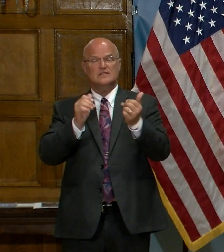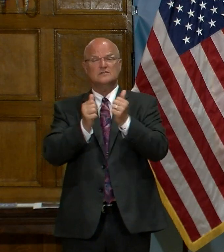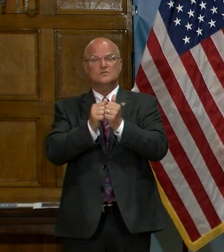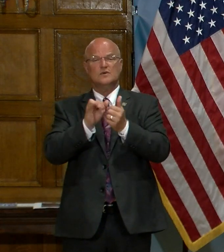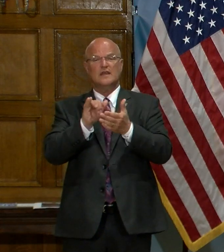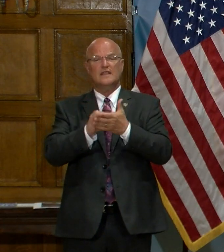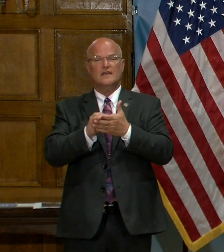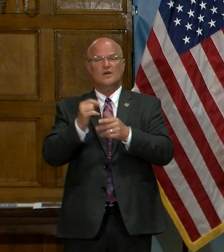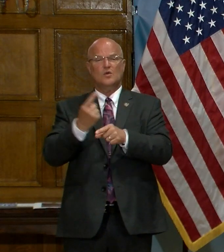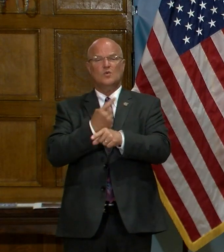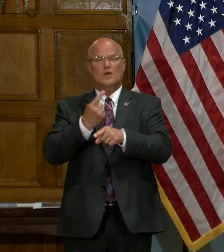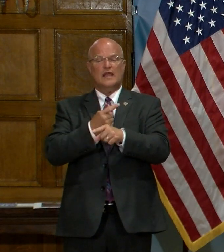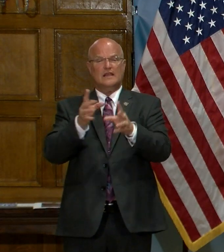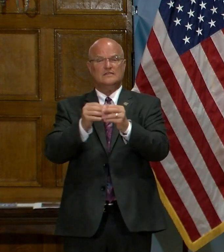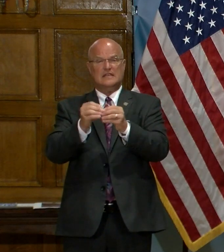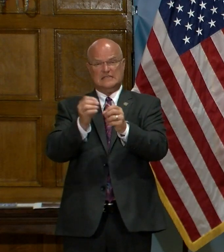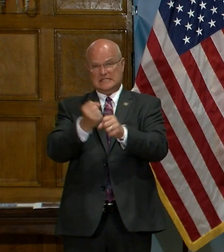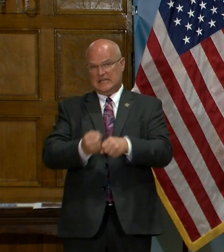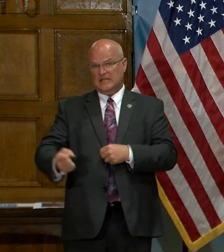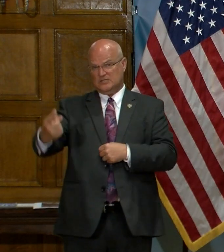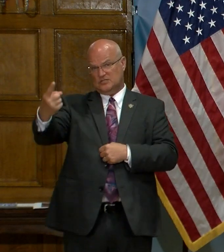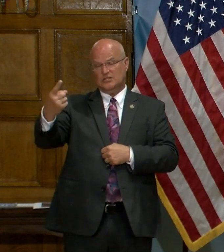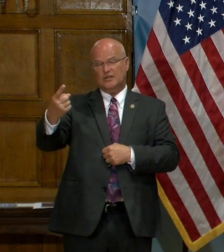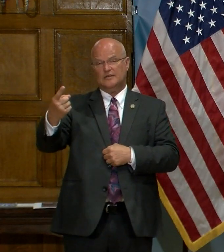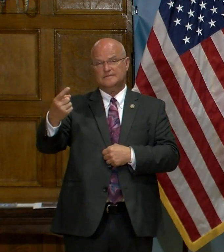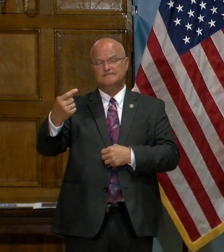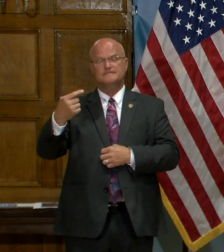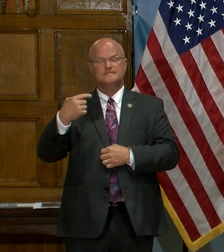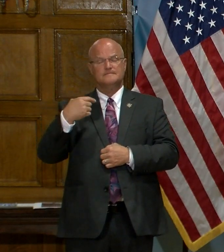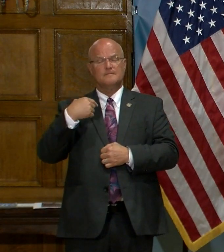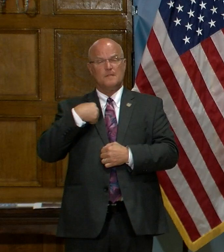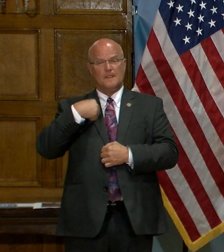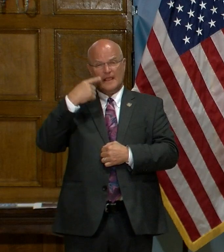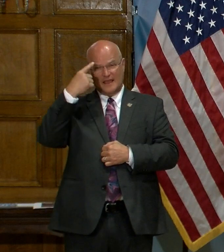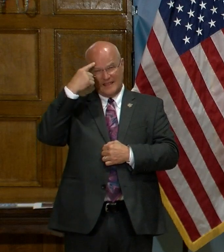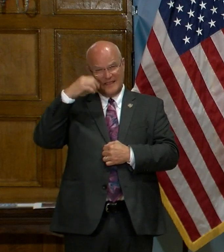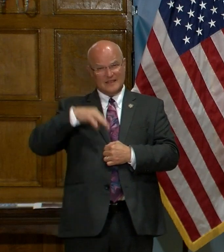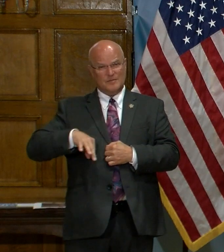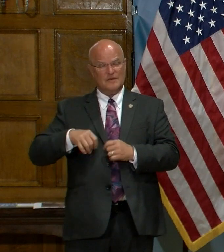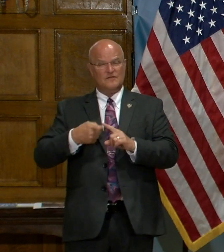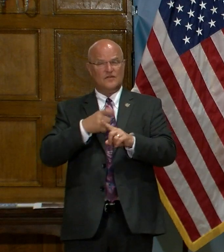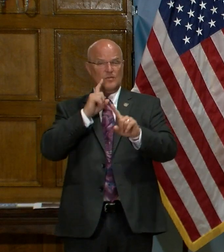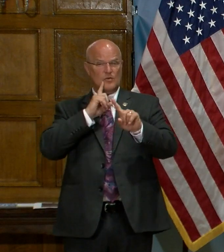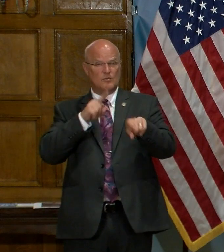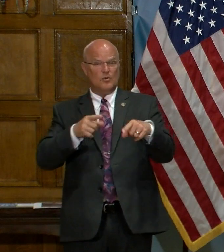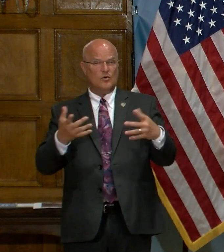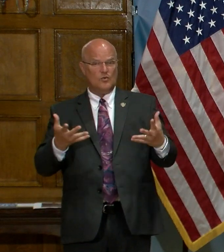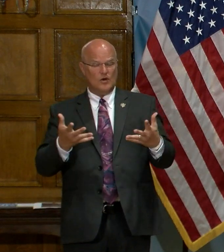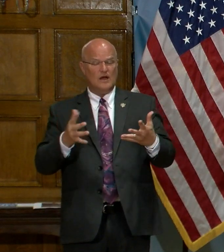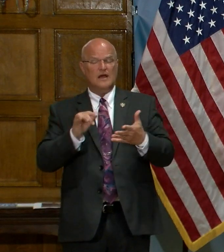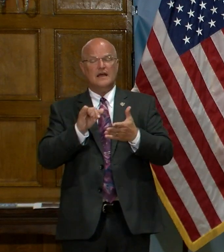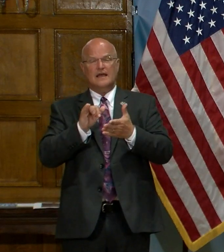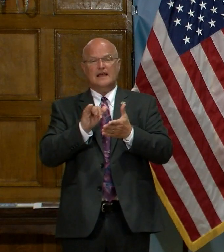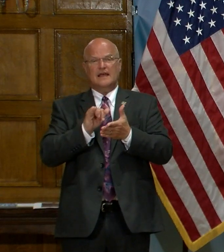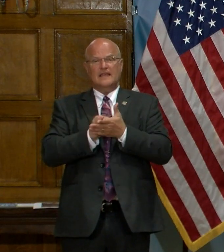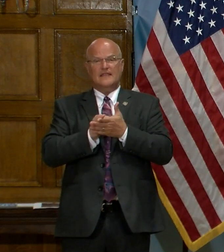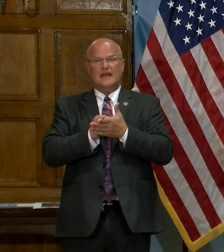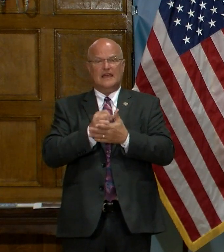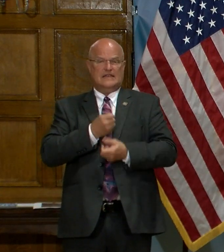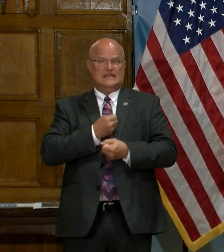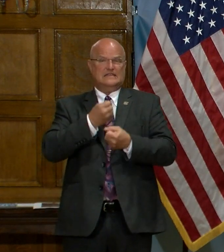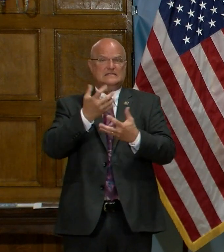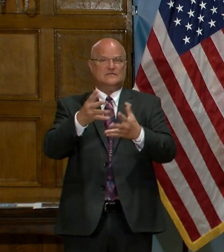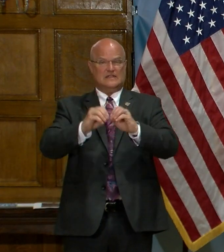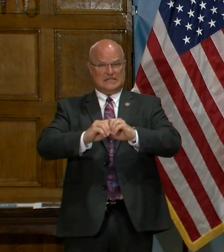in the regular session next year. I think the benefit from the report is that it does